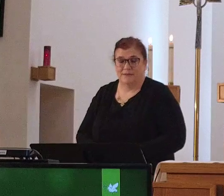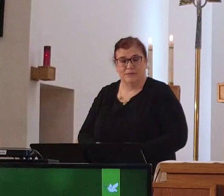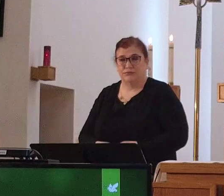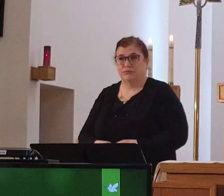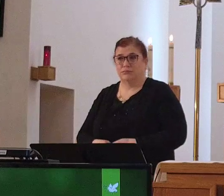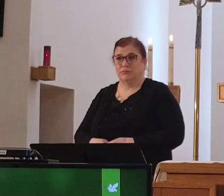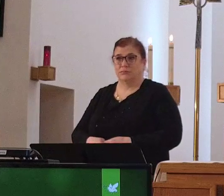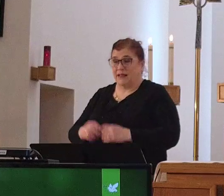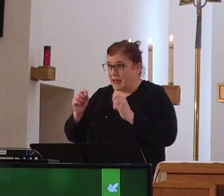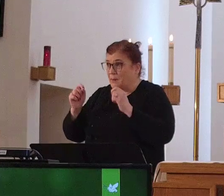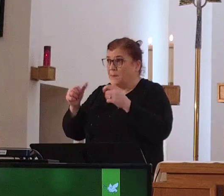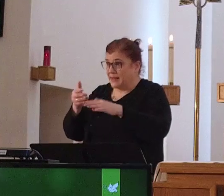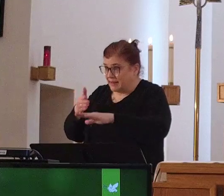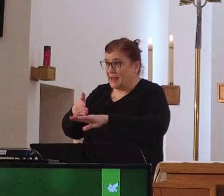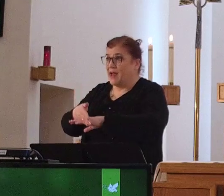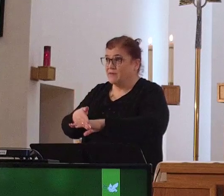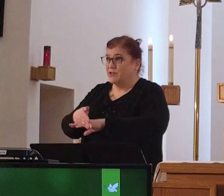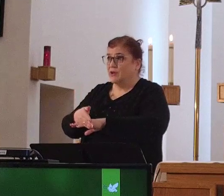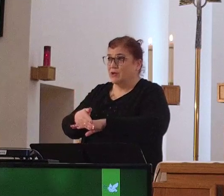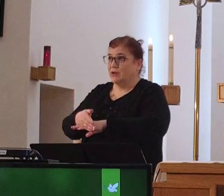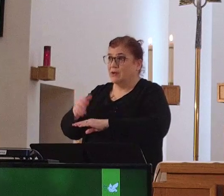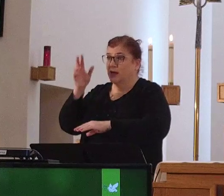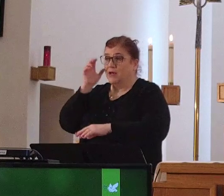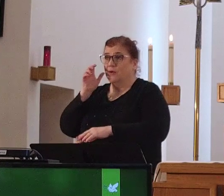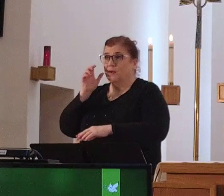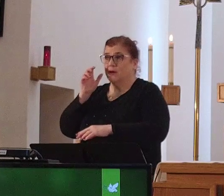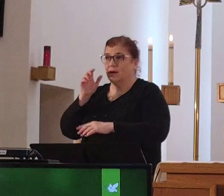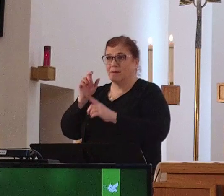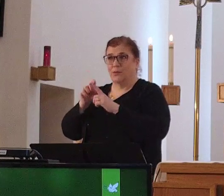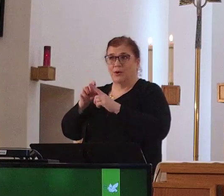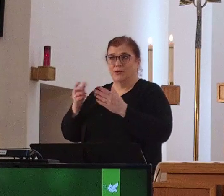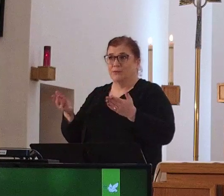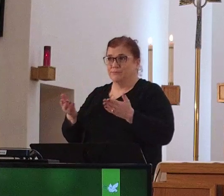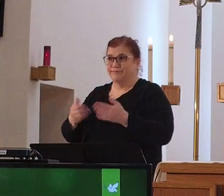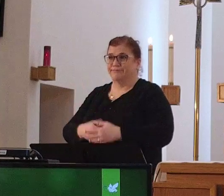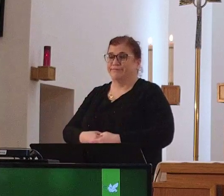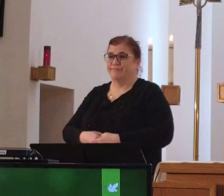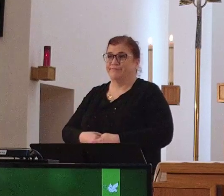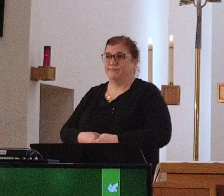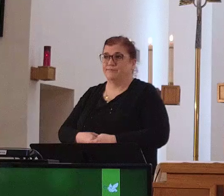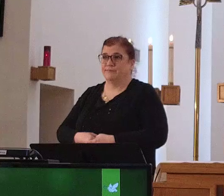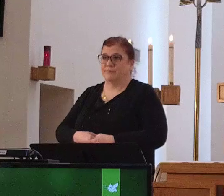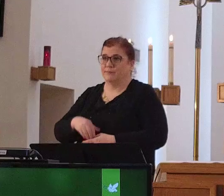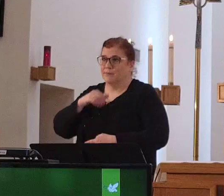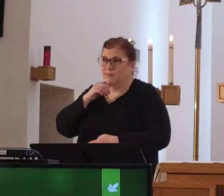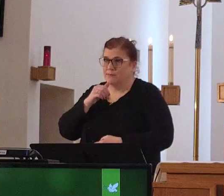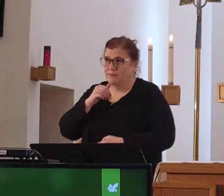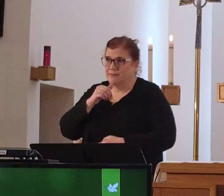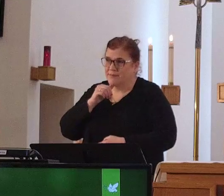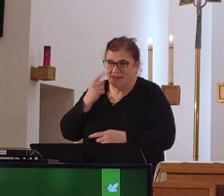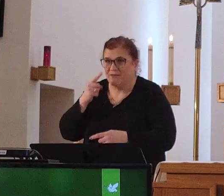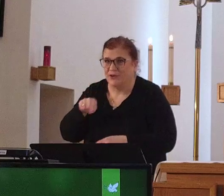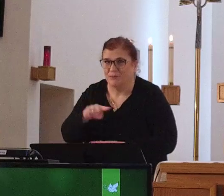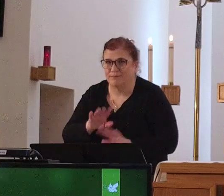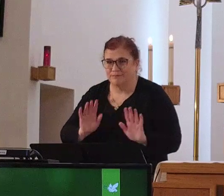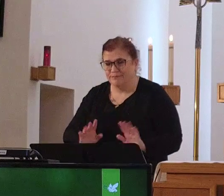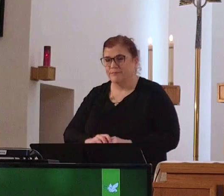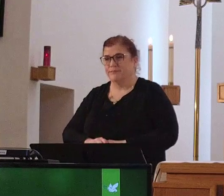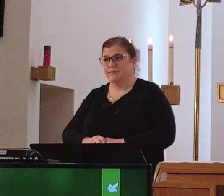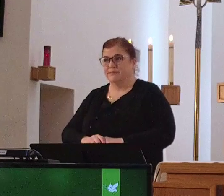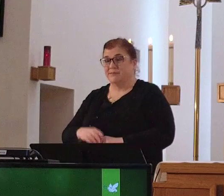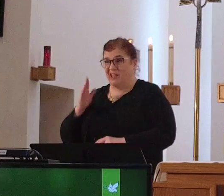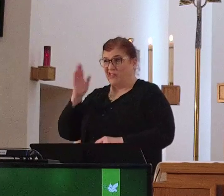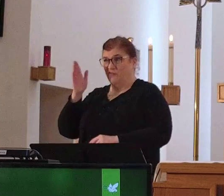And then immediately after, hearing these words, but not for you.